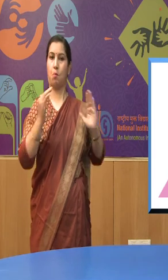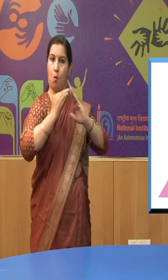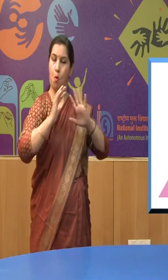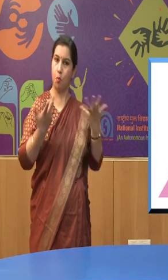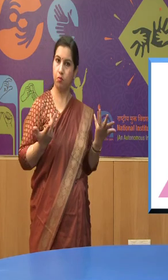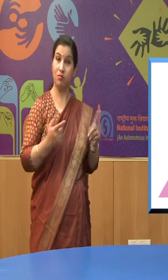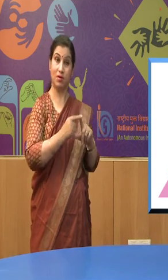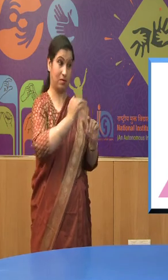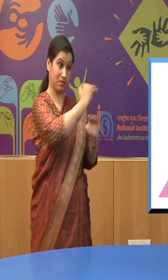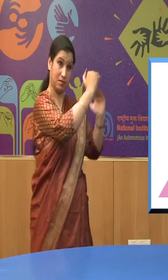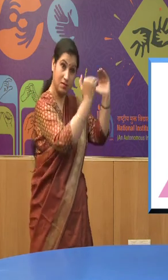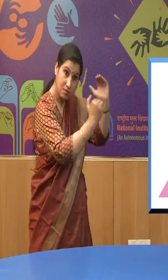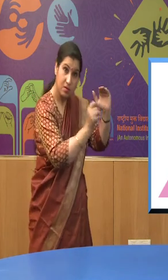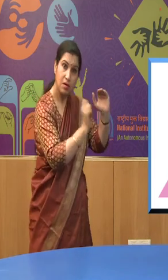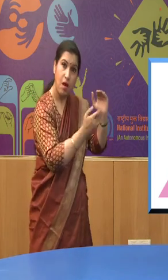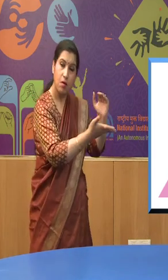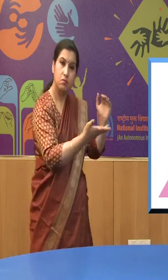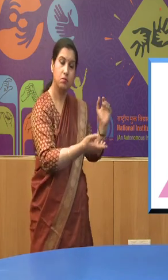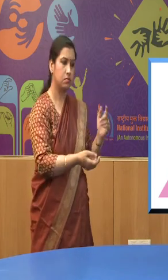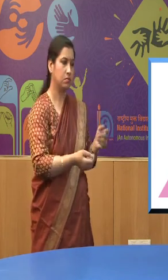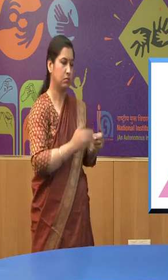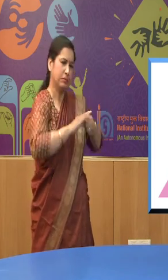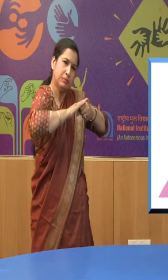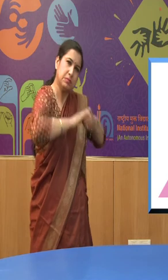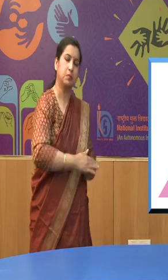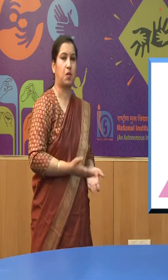while the lower caste people were treated badly.